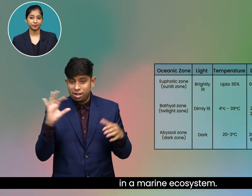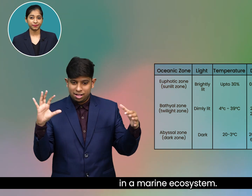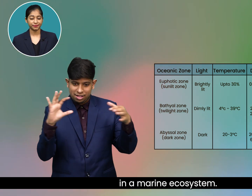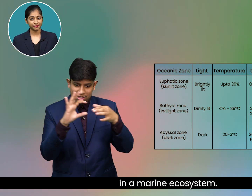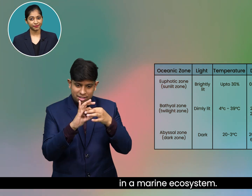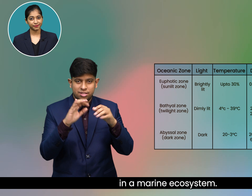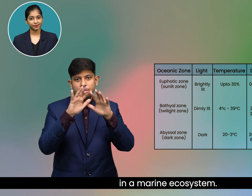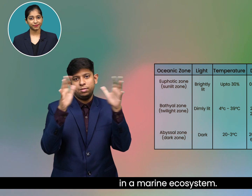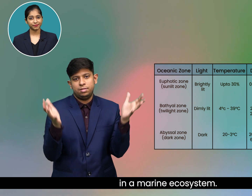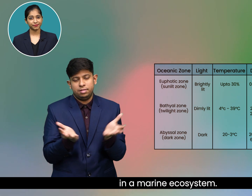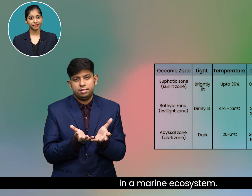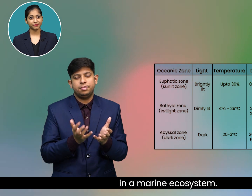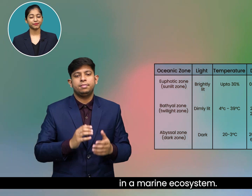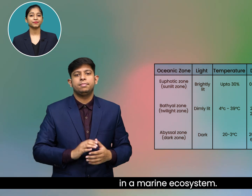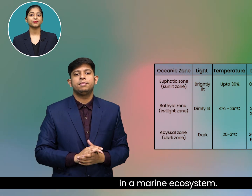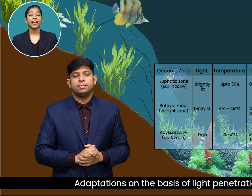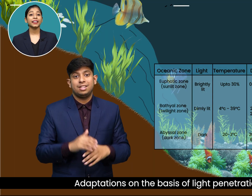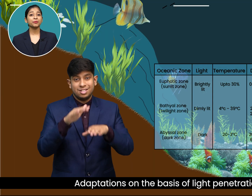ecosystem.